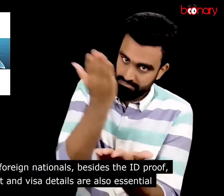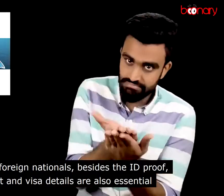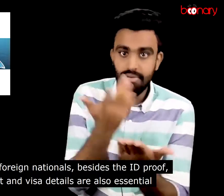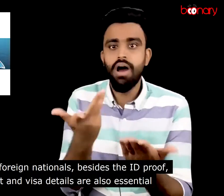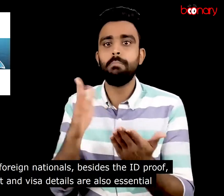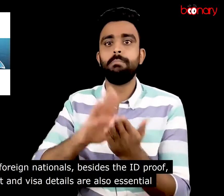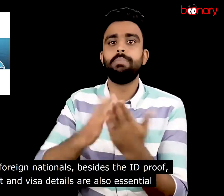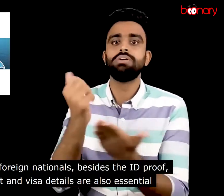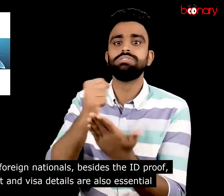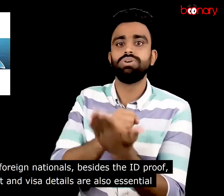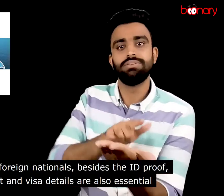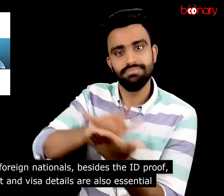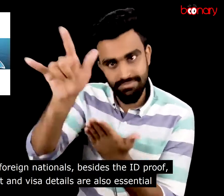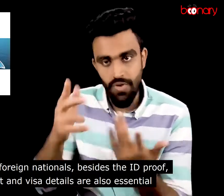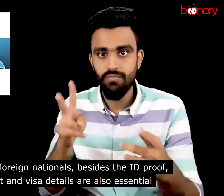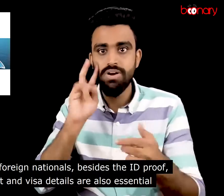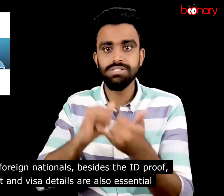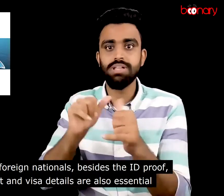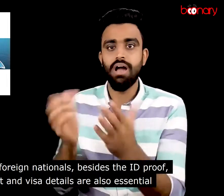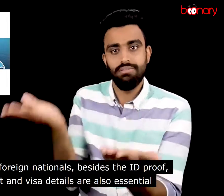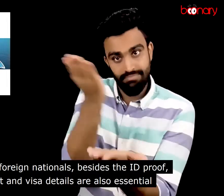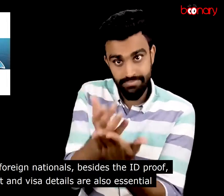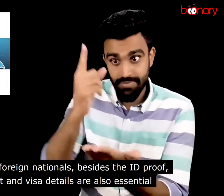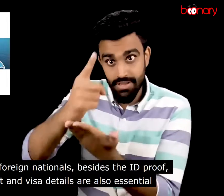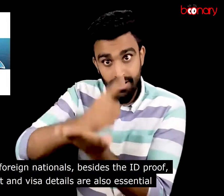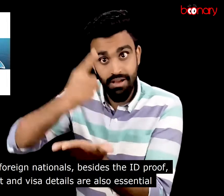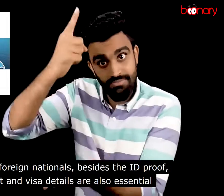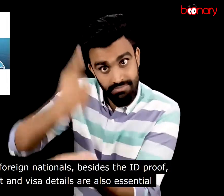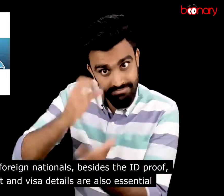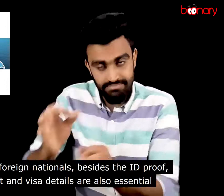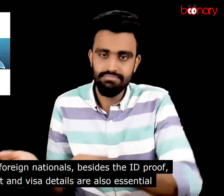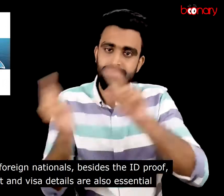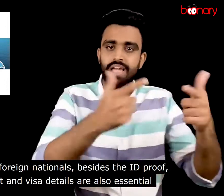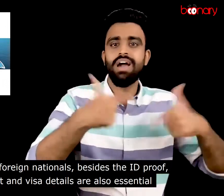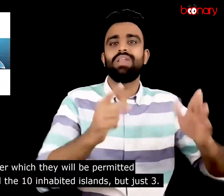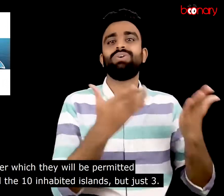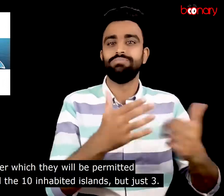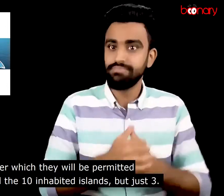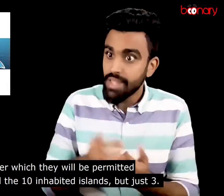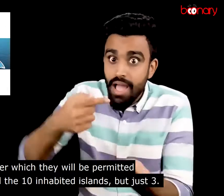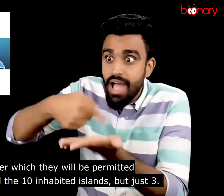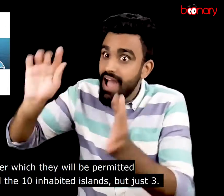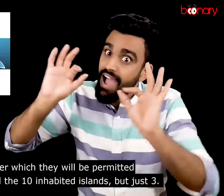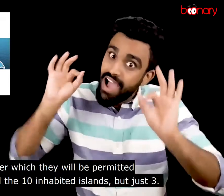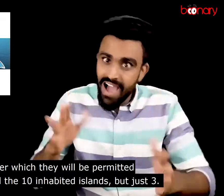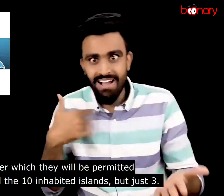besides the ID proof, passport and visa details are also essential, after which they will be